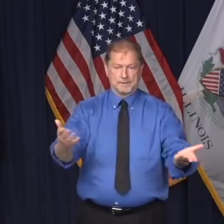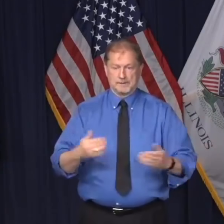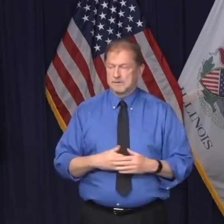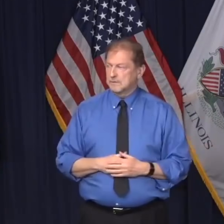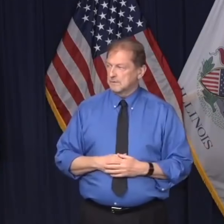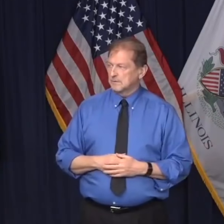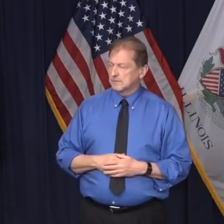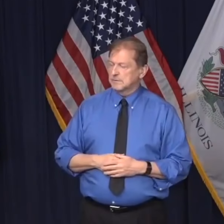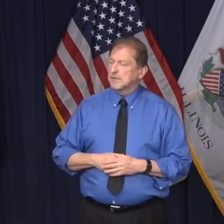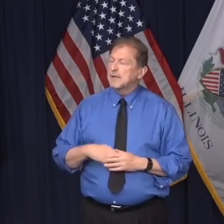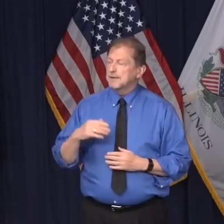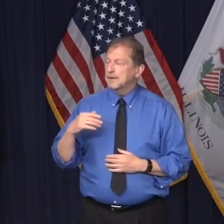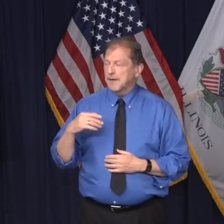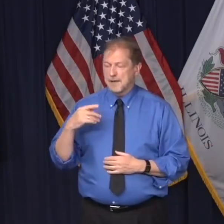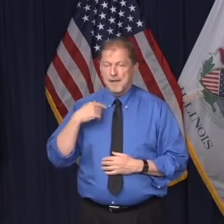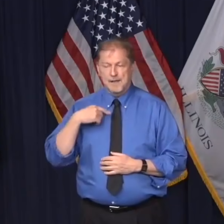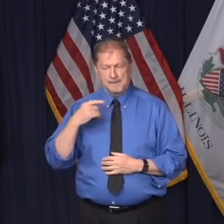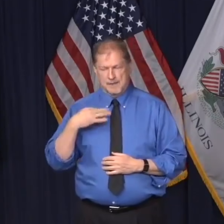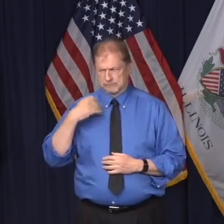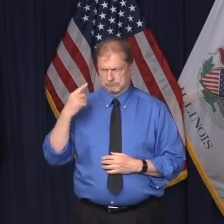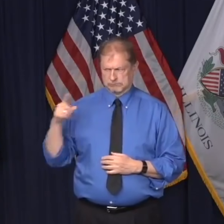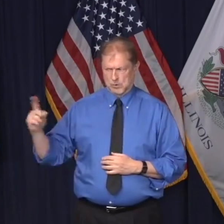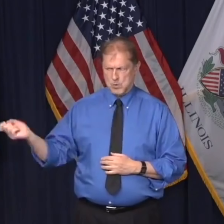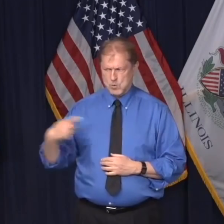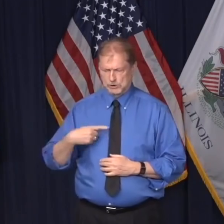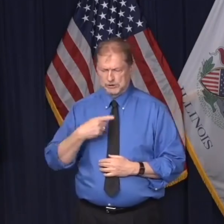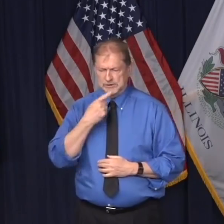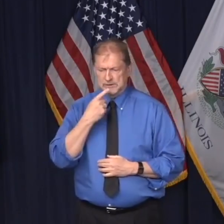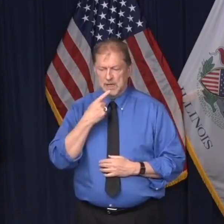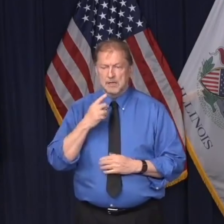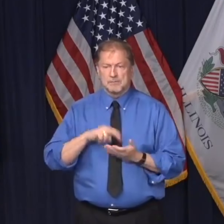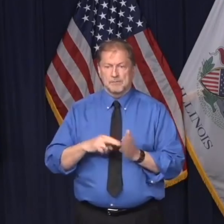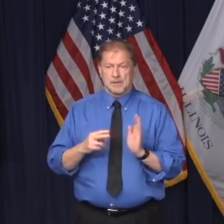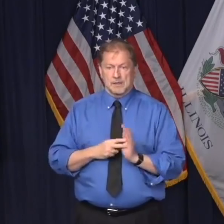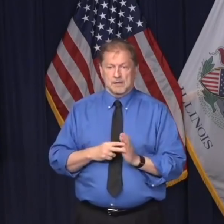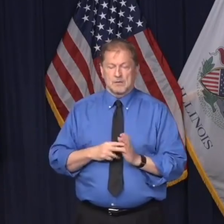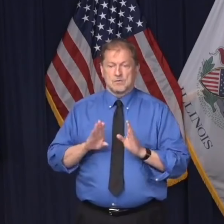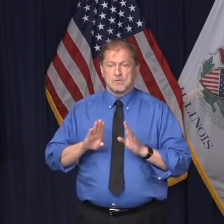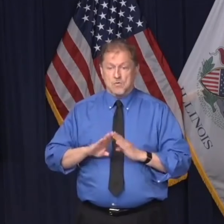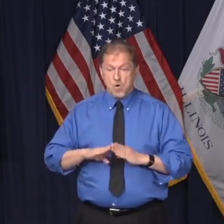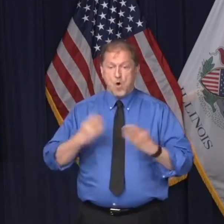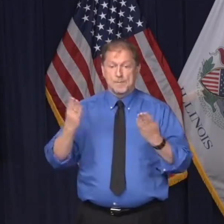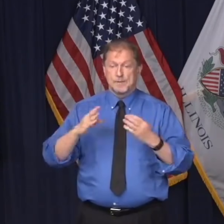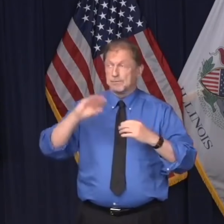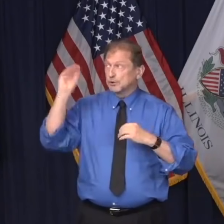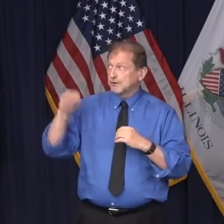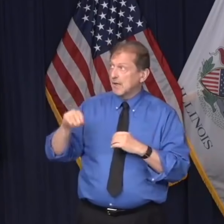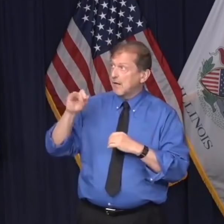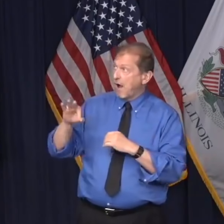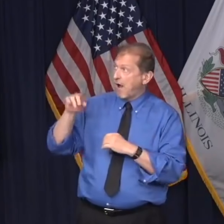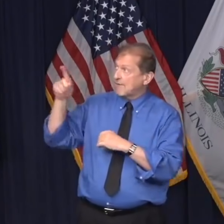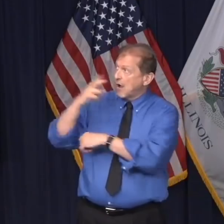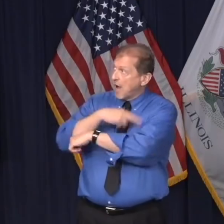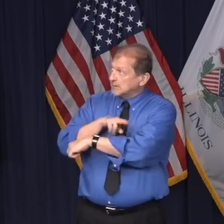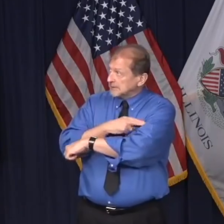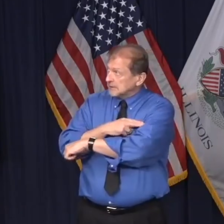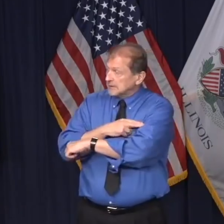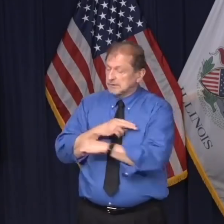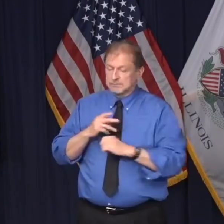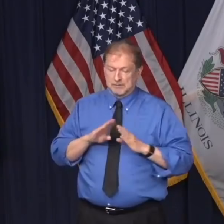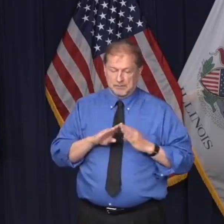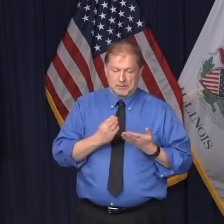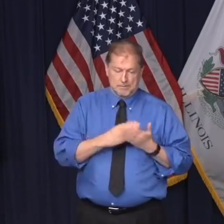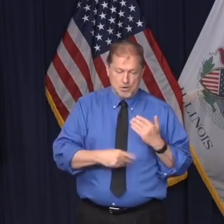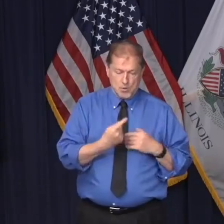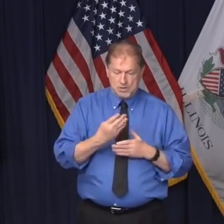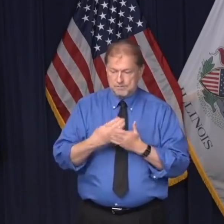I think the basis of the question, if I understand, is, when are we going to be able to move into the different phases of opening? Is that the